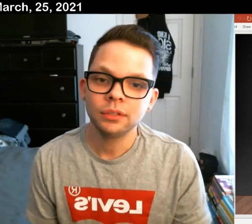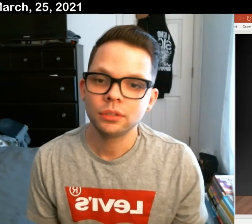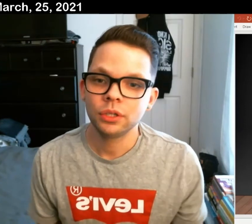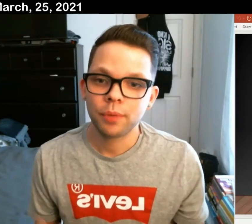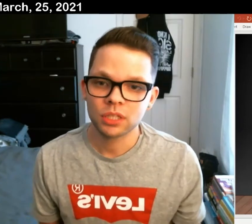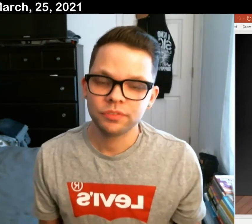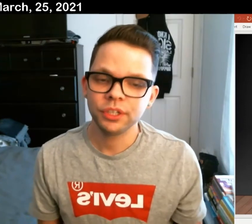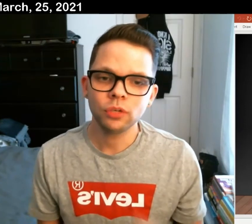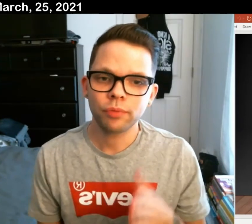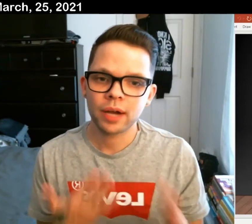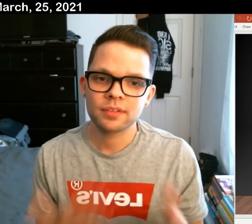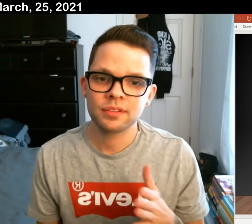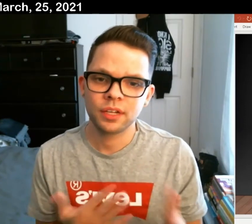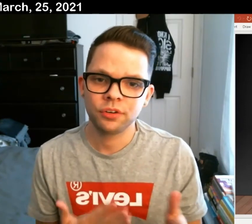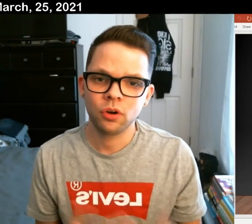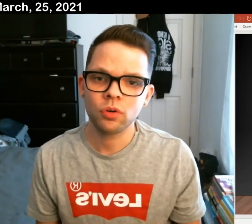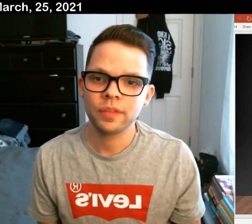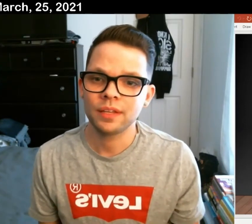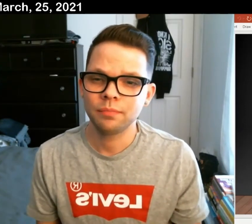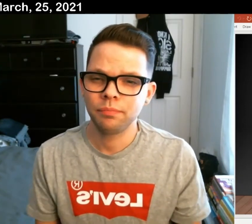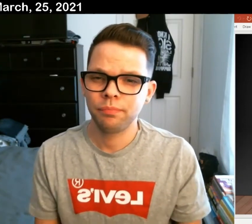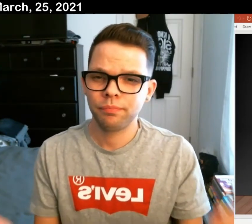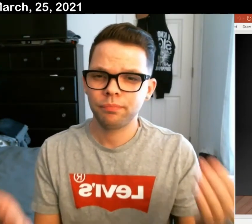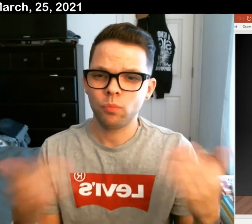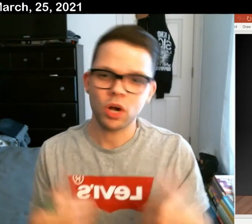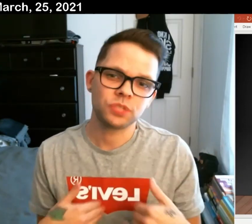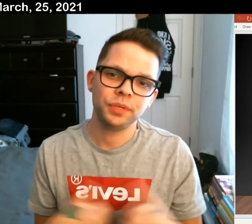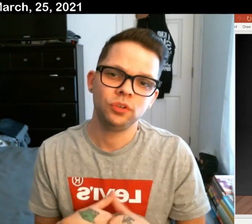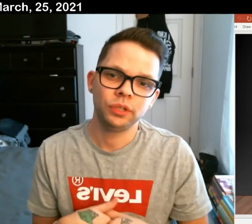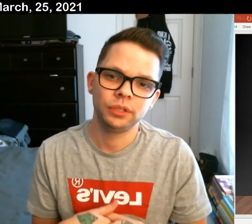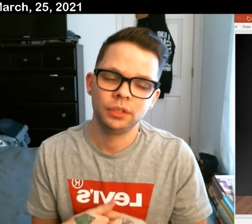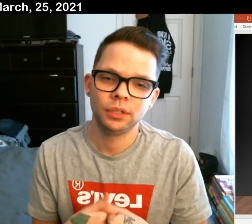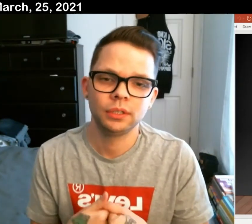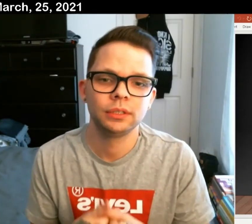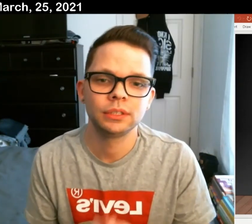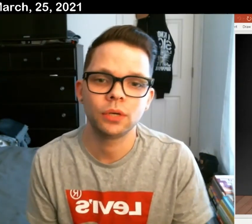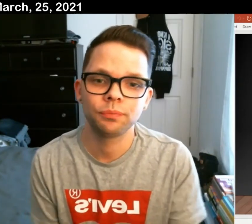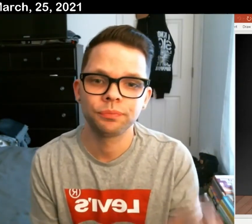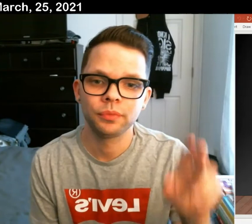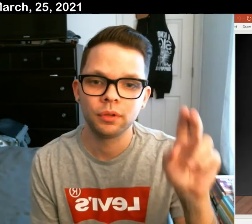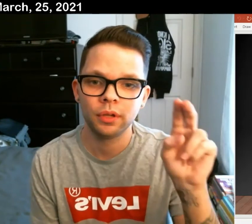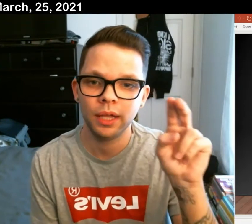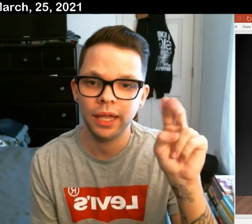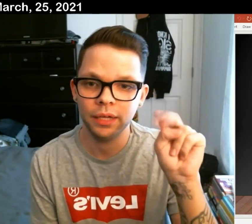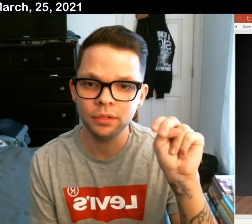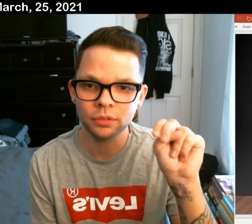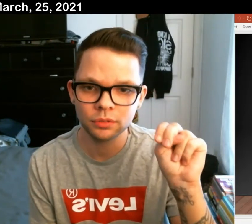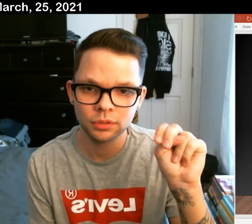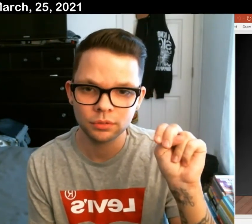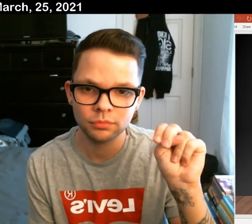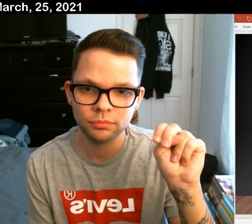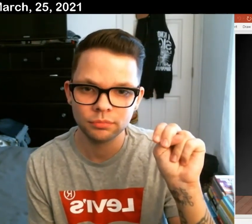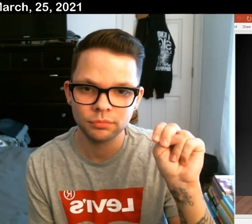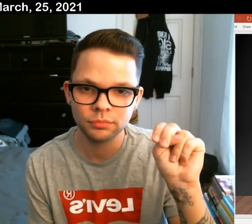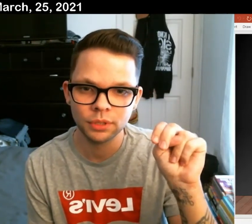Again, you can pause the video, practice these on your own, and then watch me do it. So N,